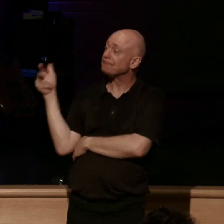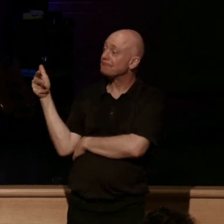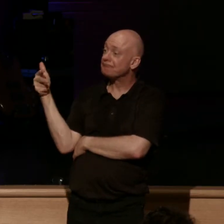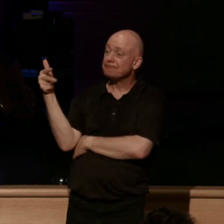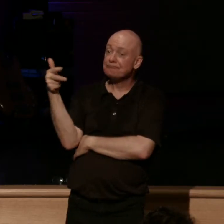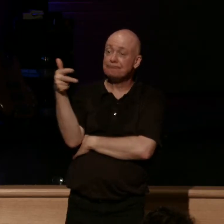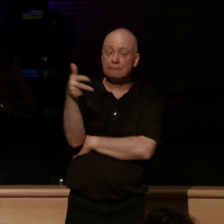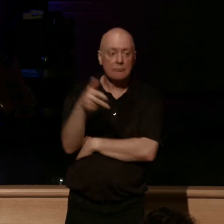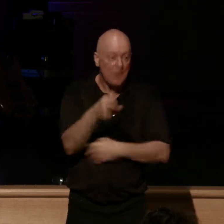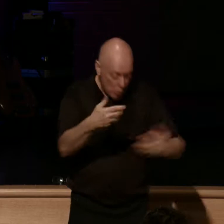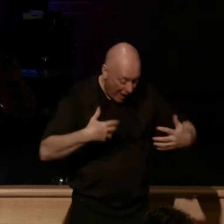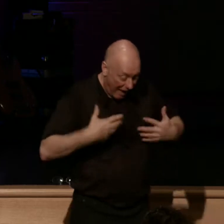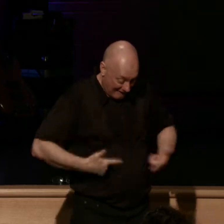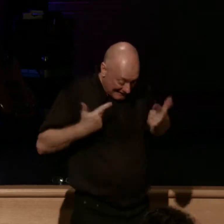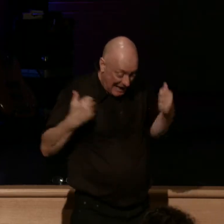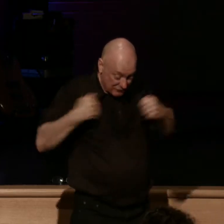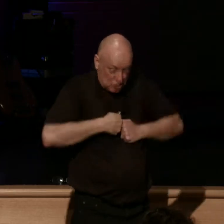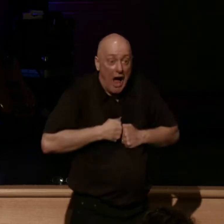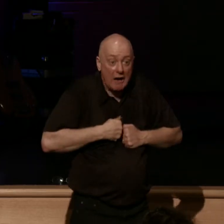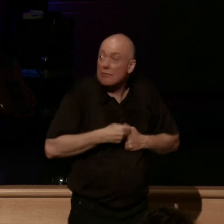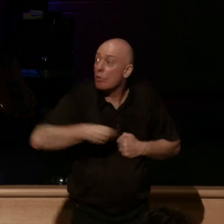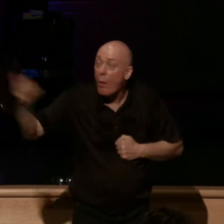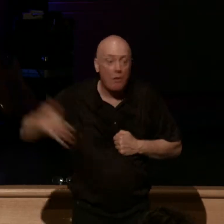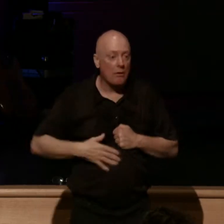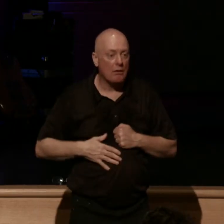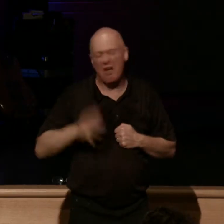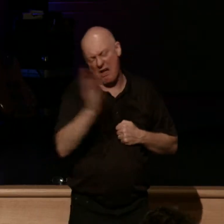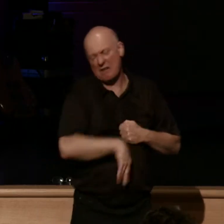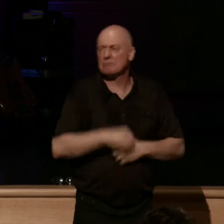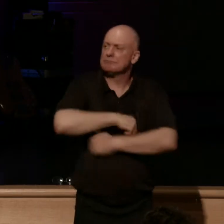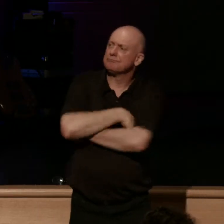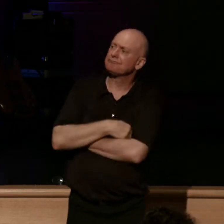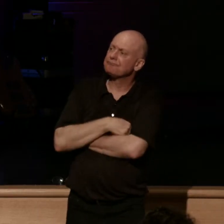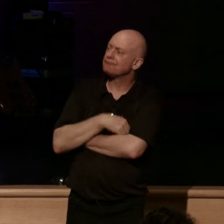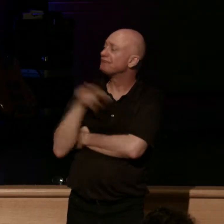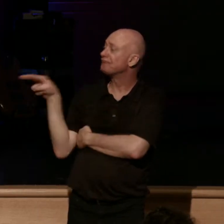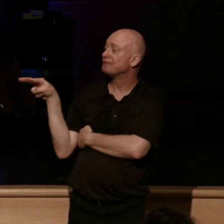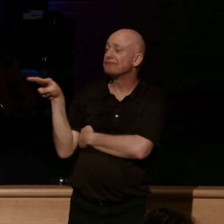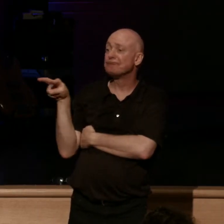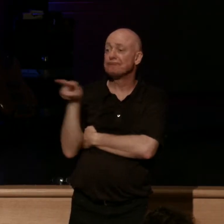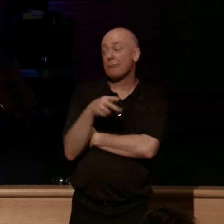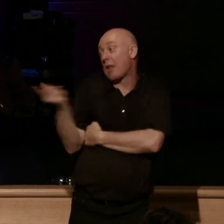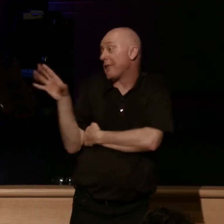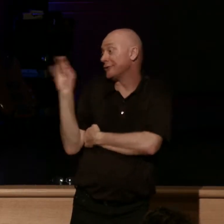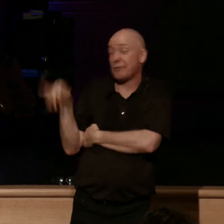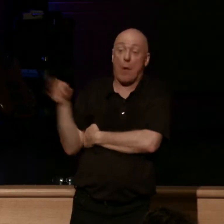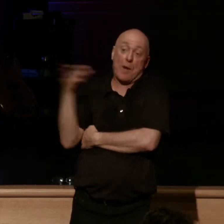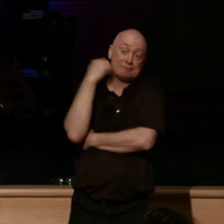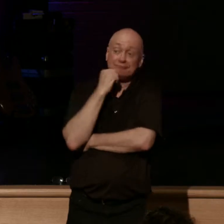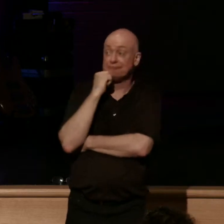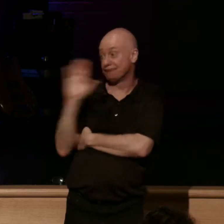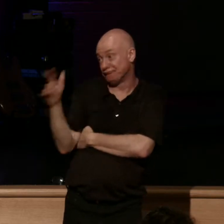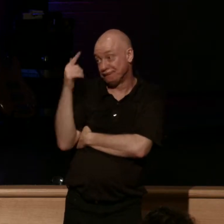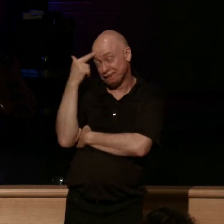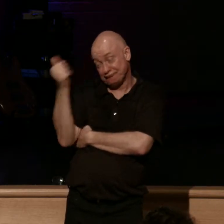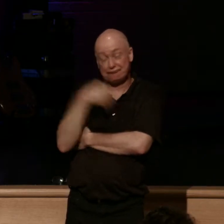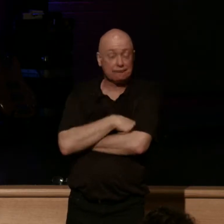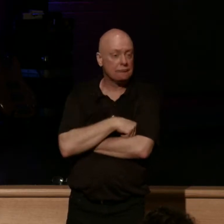throw out a life jacket or something to save them. They don't, love doesn't watch it happen and just say, well, you know, they chose their own path. No, love